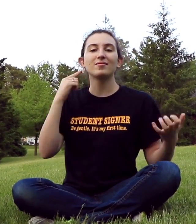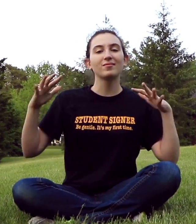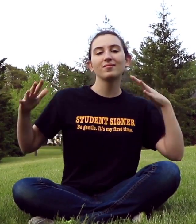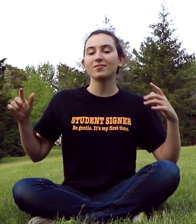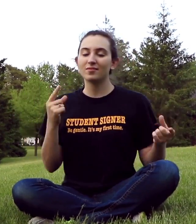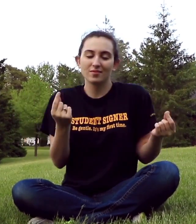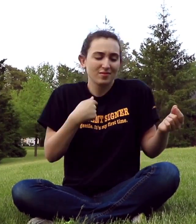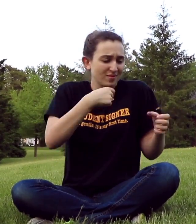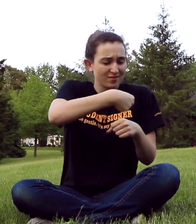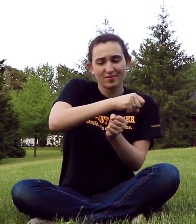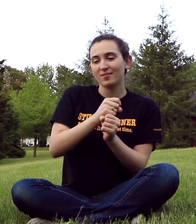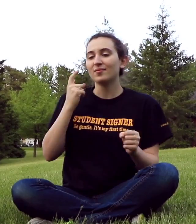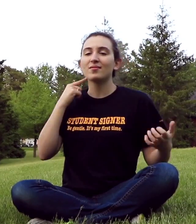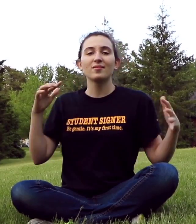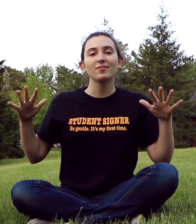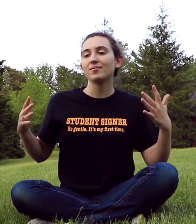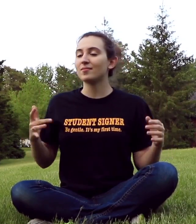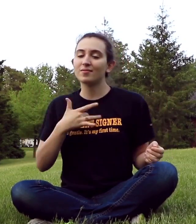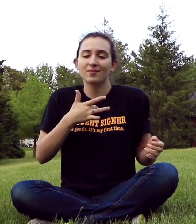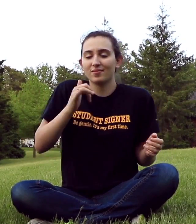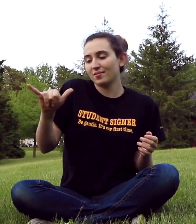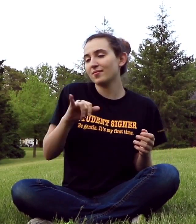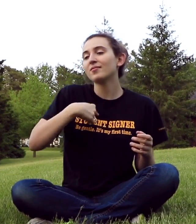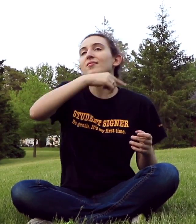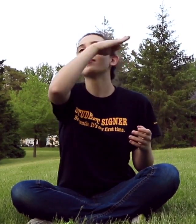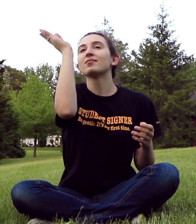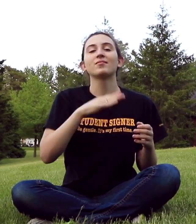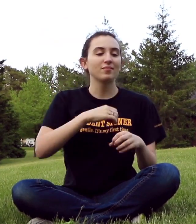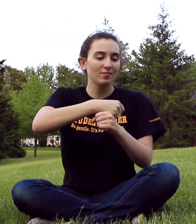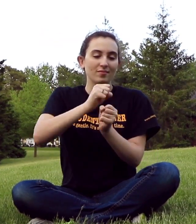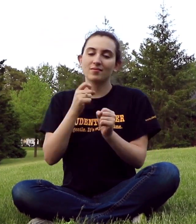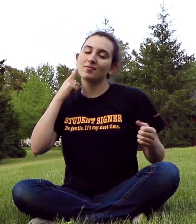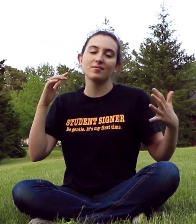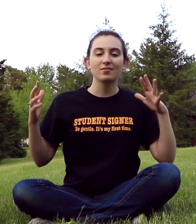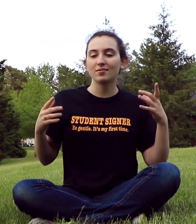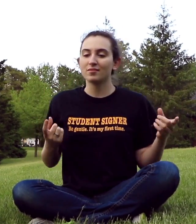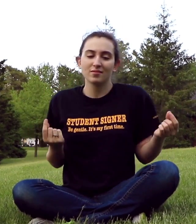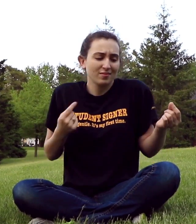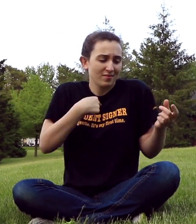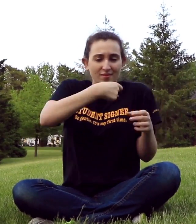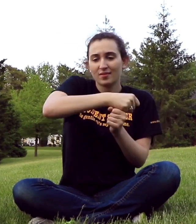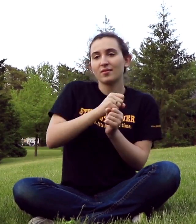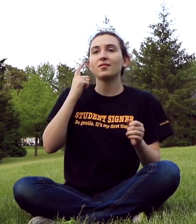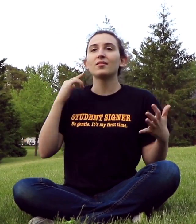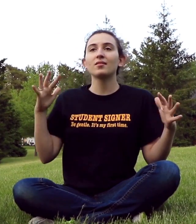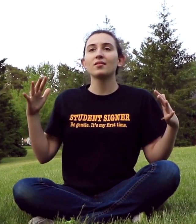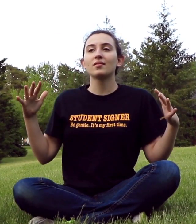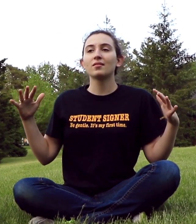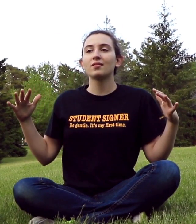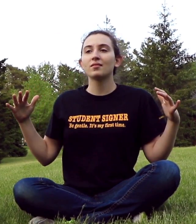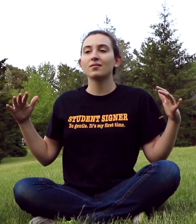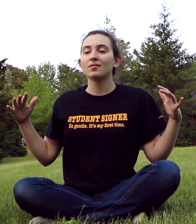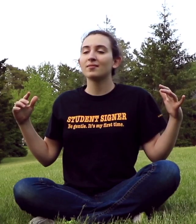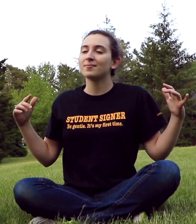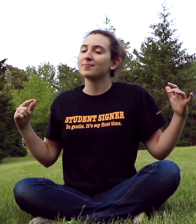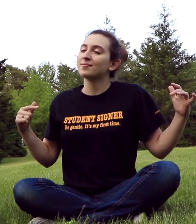Do I even make a sound? Did I even make a sound? It's like I'll never make a sound. It's like I never made a sound.